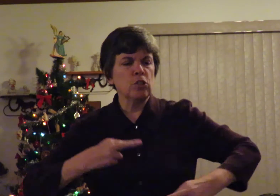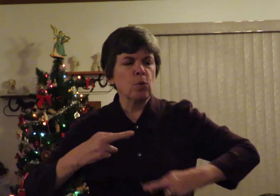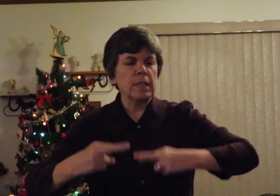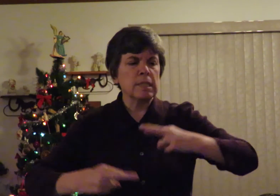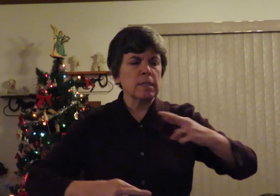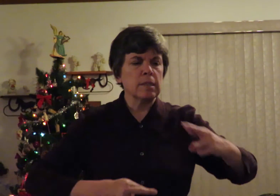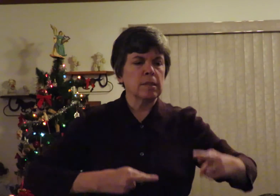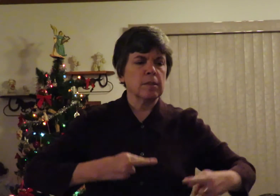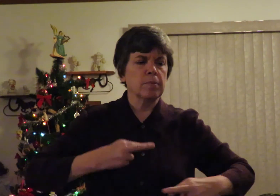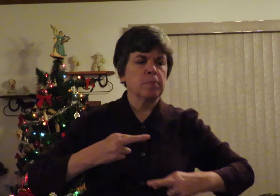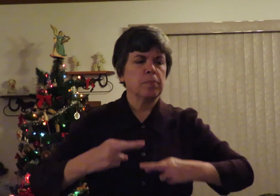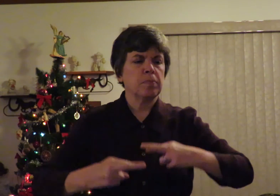rejoices.